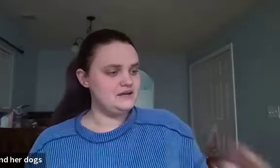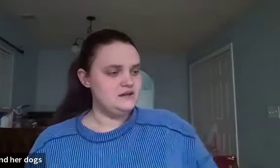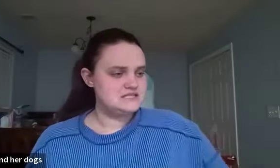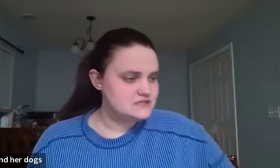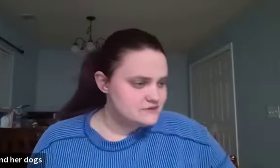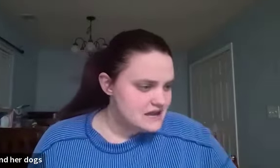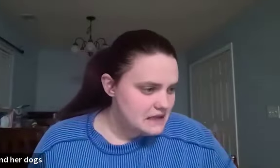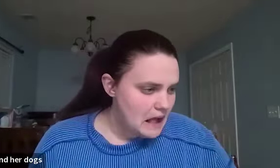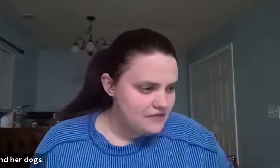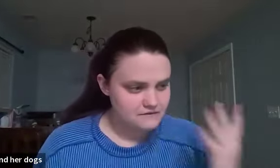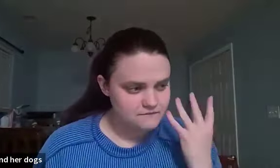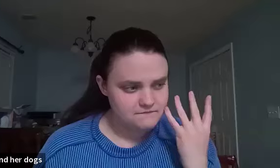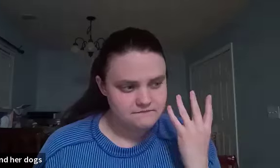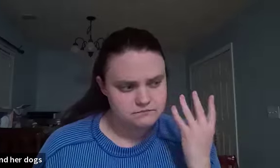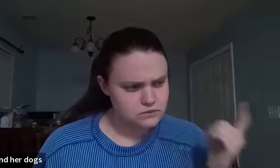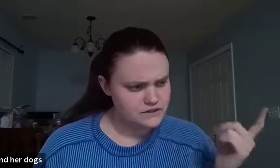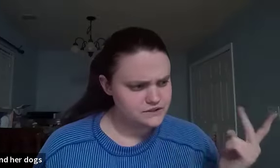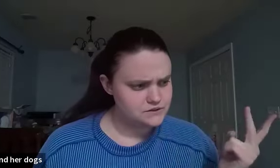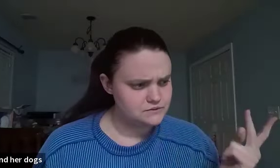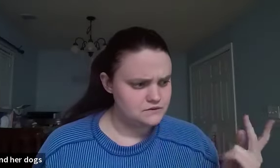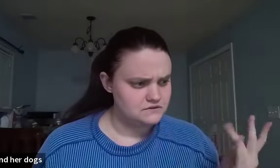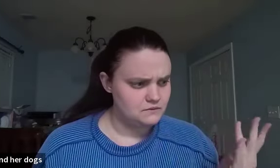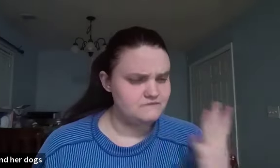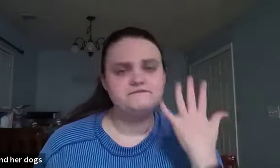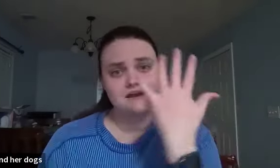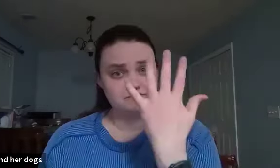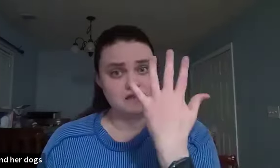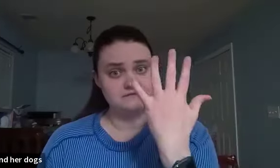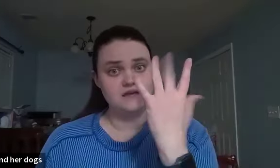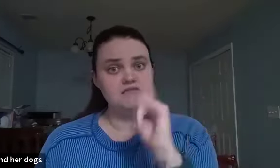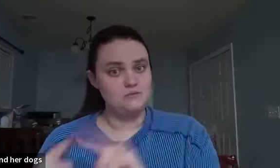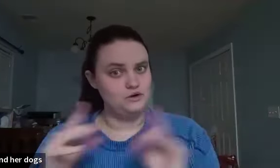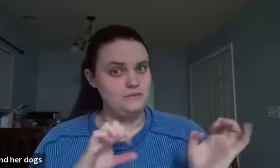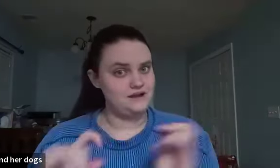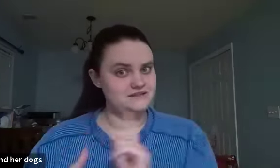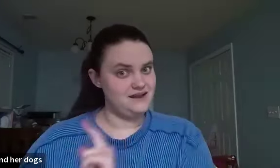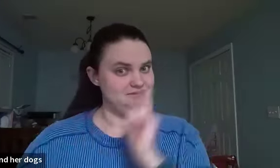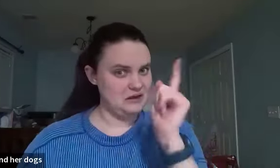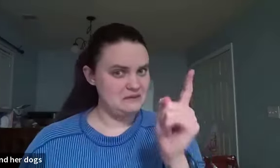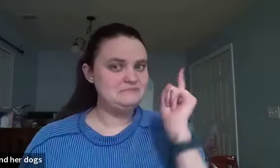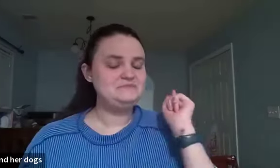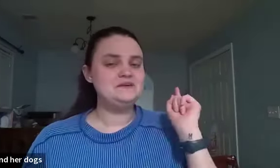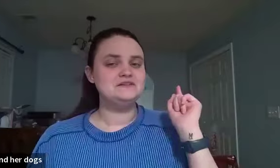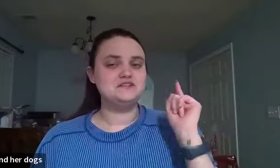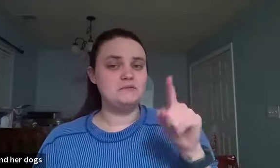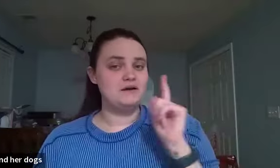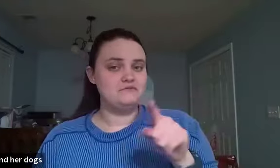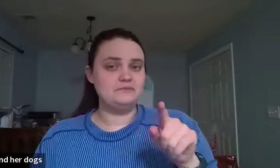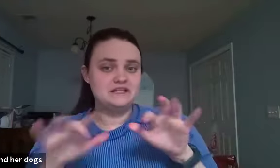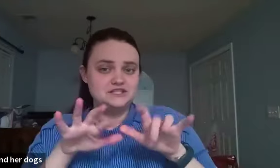But because I was like, we have like, I think 1, 2, 3, 4, 5 left, and then we'll go back to that. Okay. So, but for pianist,